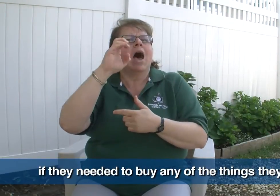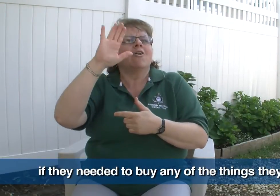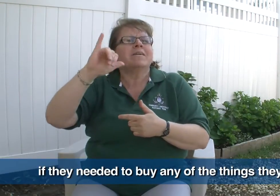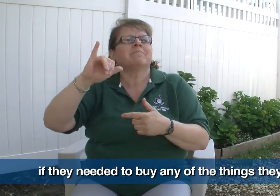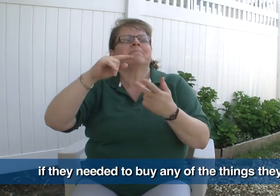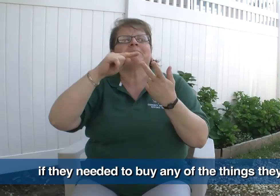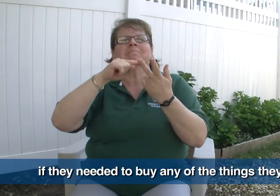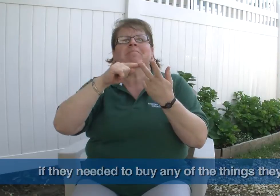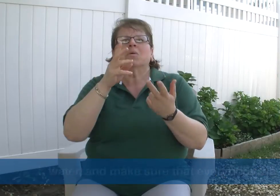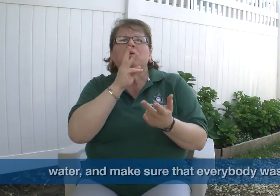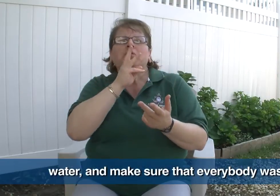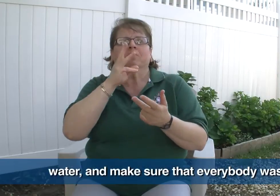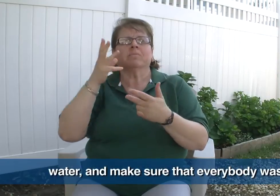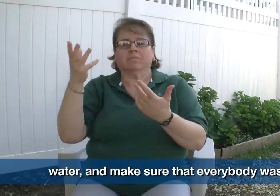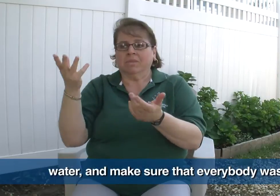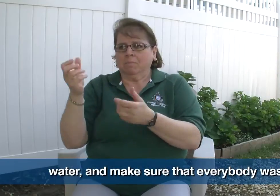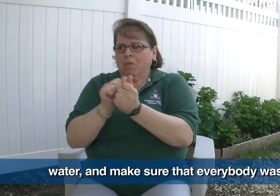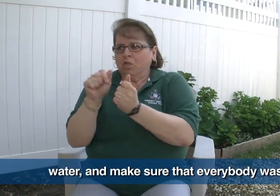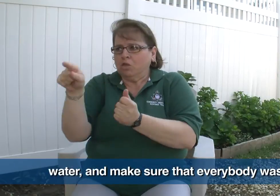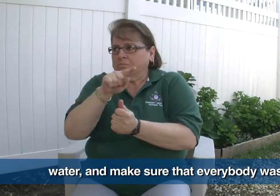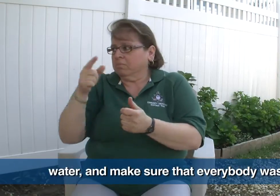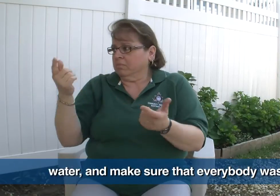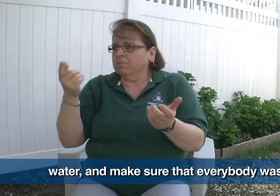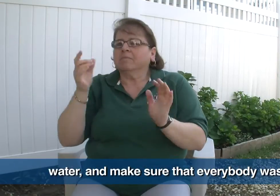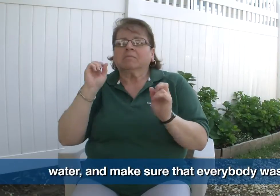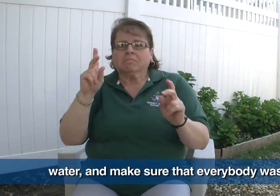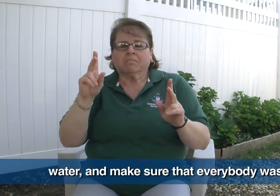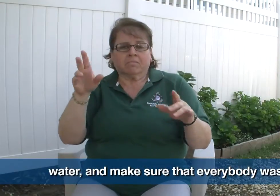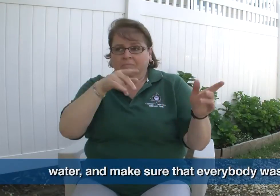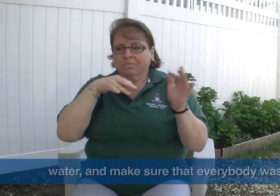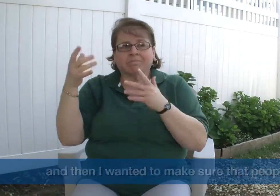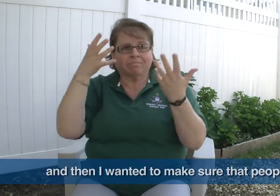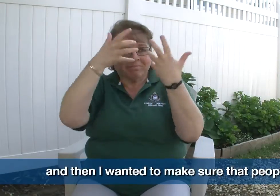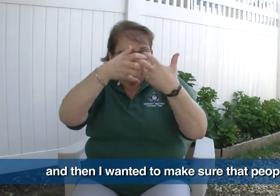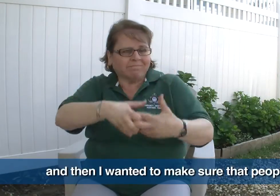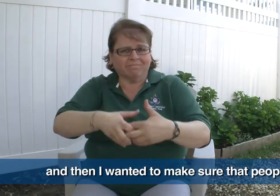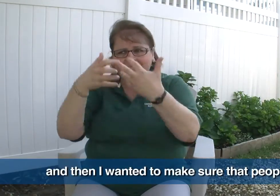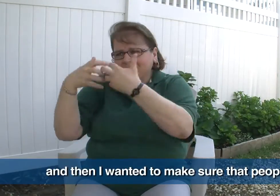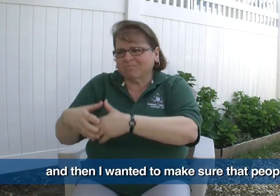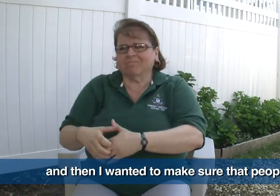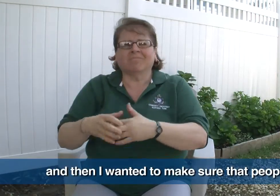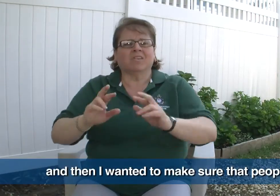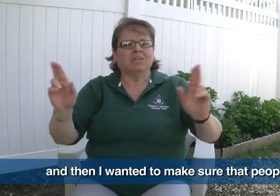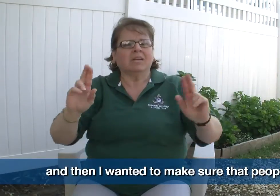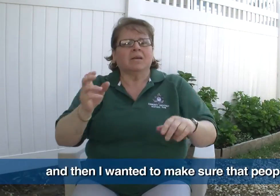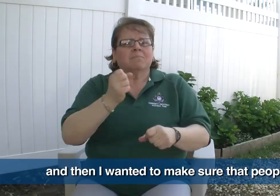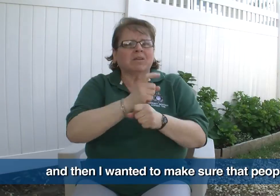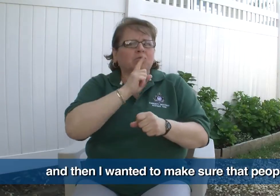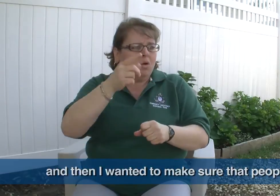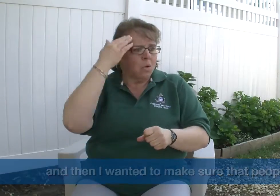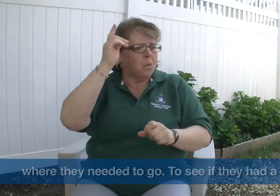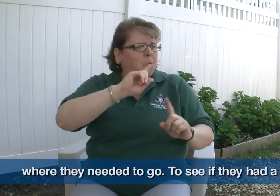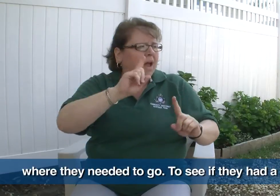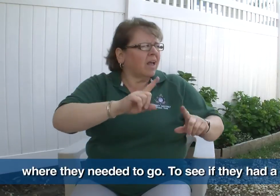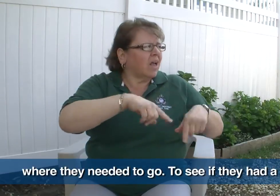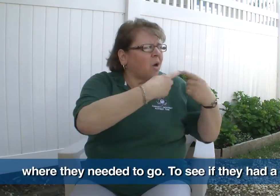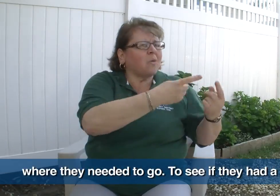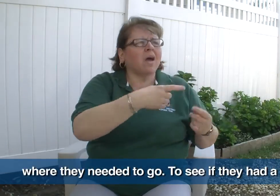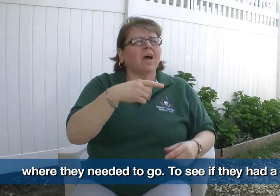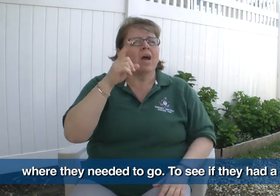they needed, water, and make sure that everybody was ready. And then I wanted to make sure that people knew where they needed to go, to